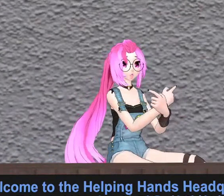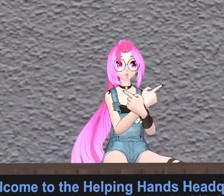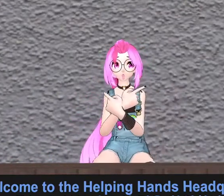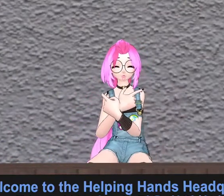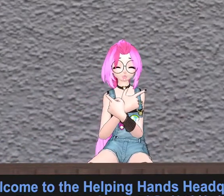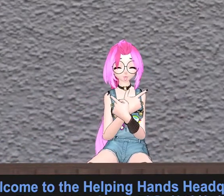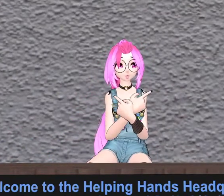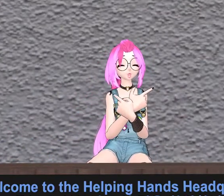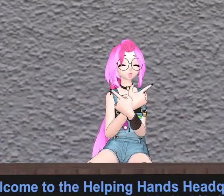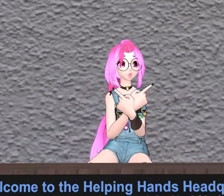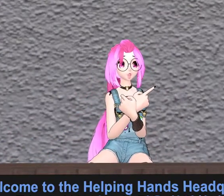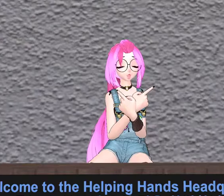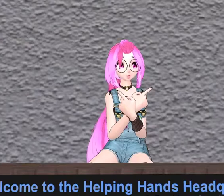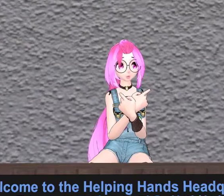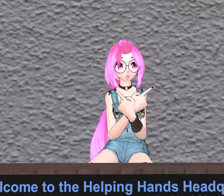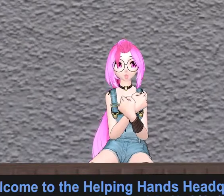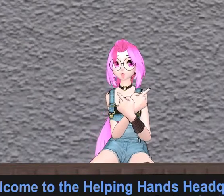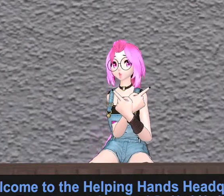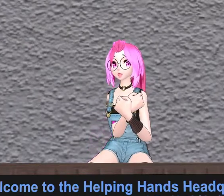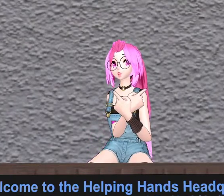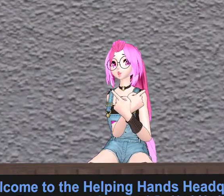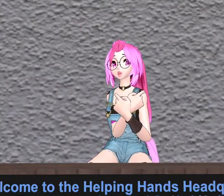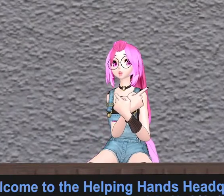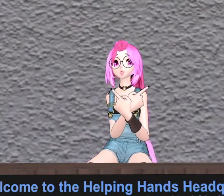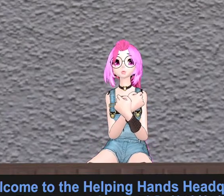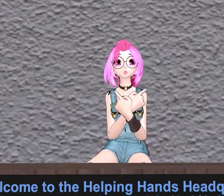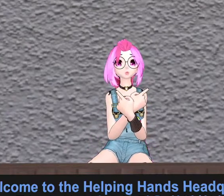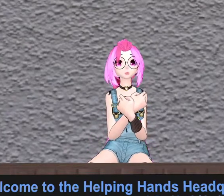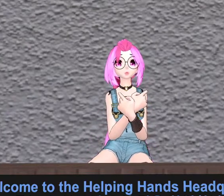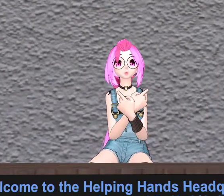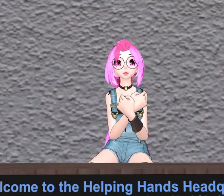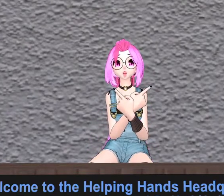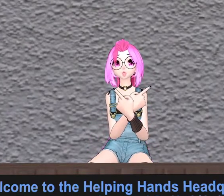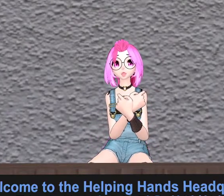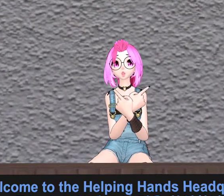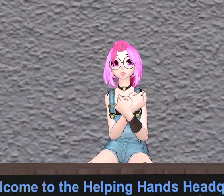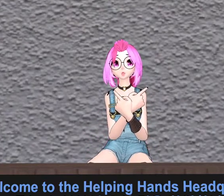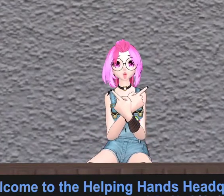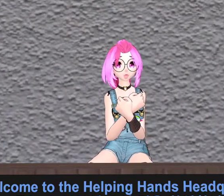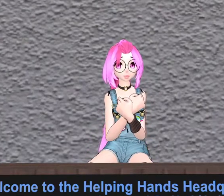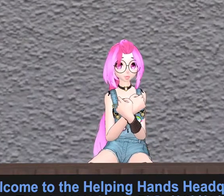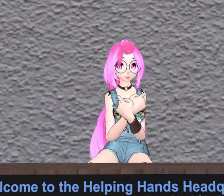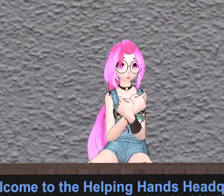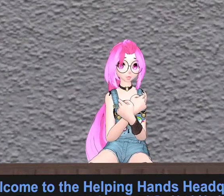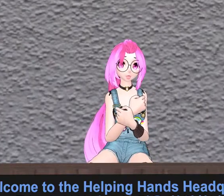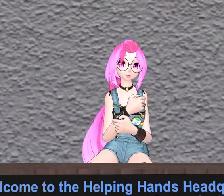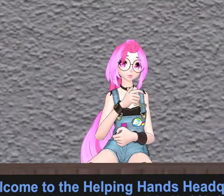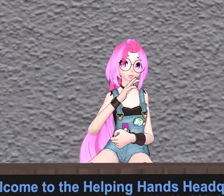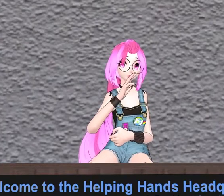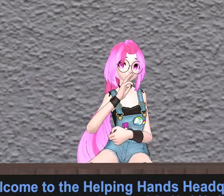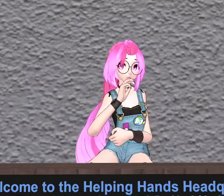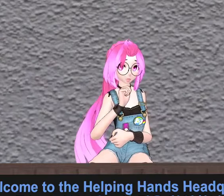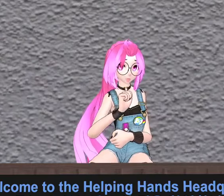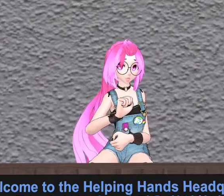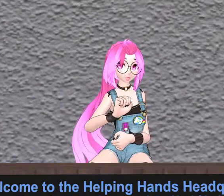I'm forward. Okay. And you're wiggling your fingers. Austria, Austria. Yeah. There's also an